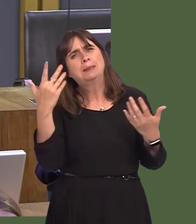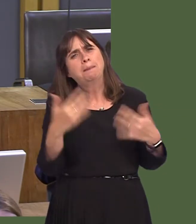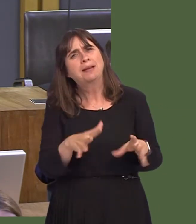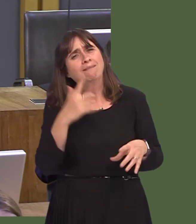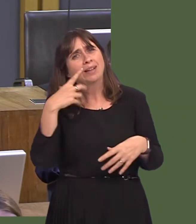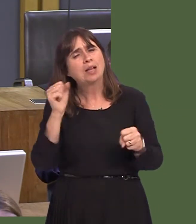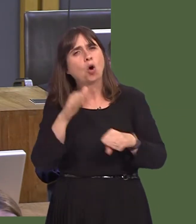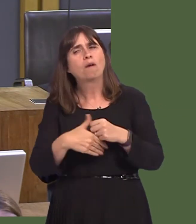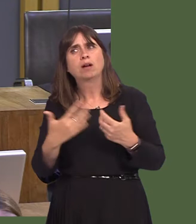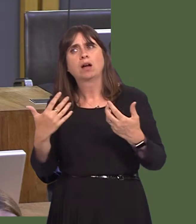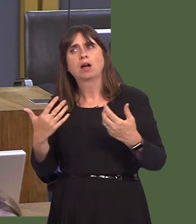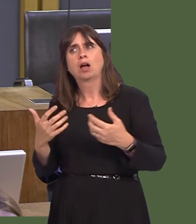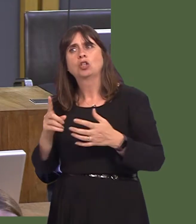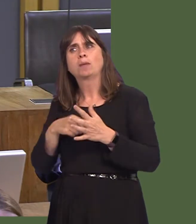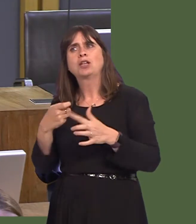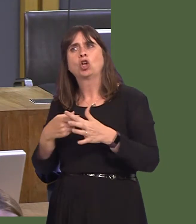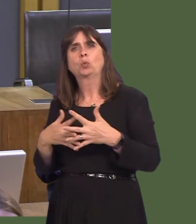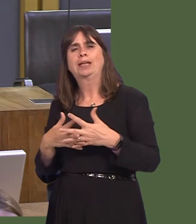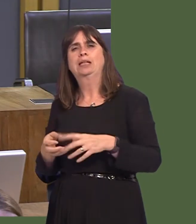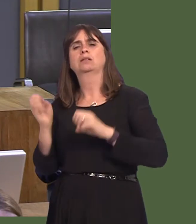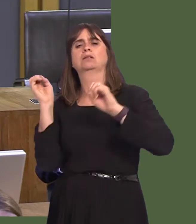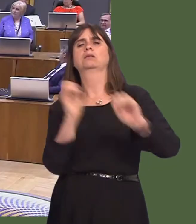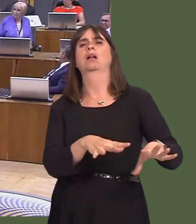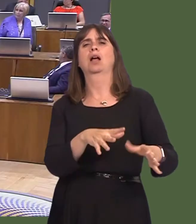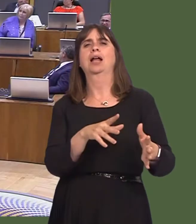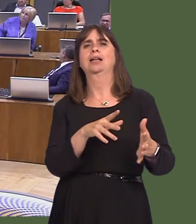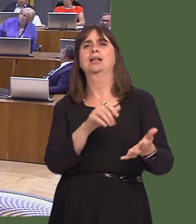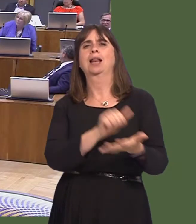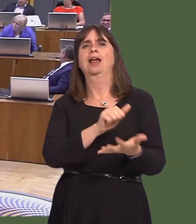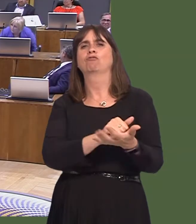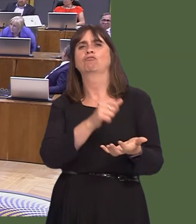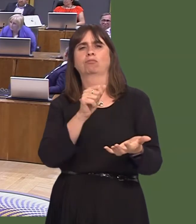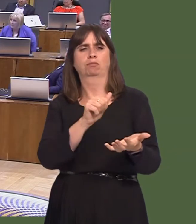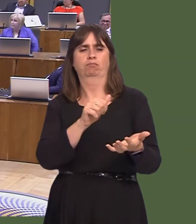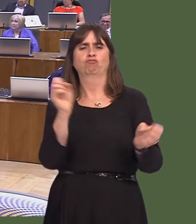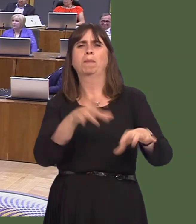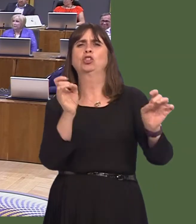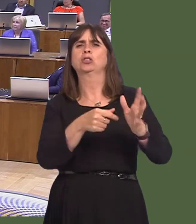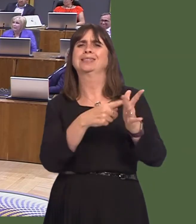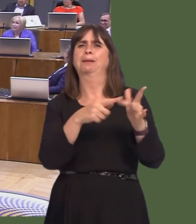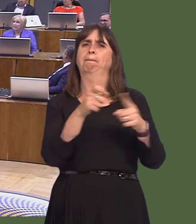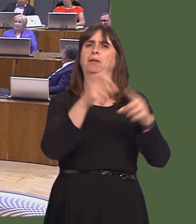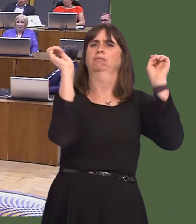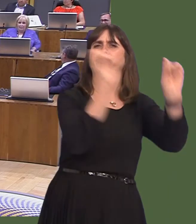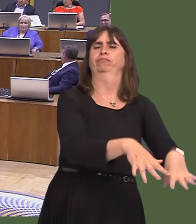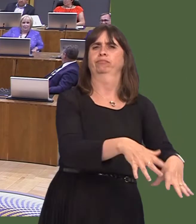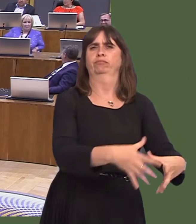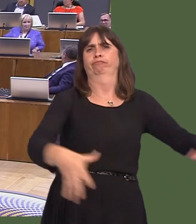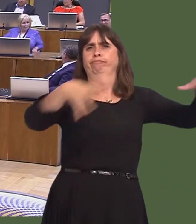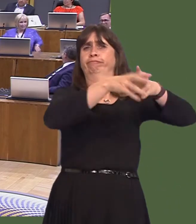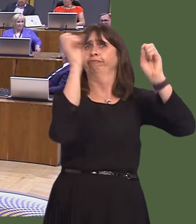any illegal dumping of Japanese knotweed in our landfill sites? Not that I'm aware of, but I'm sure that there are examples of